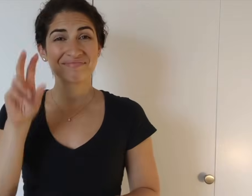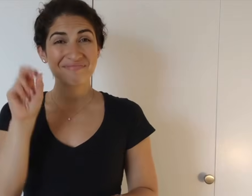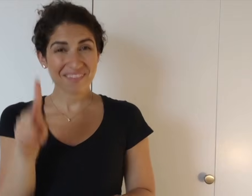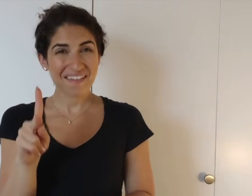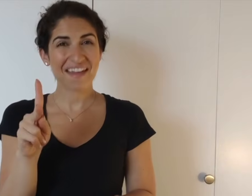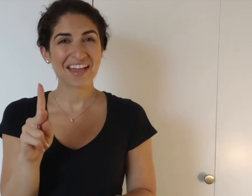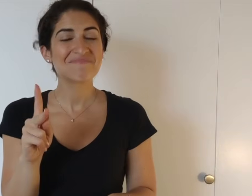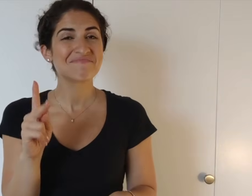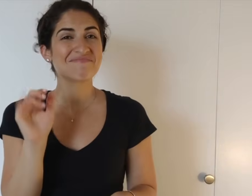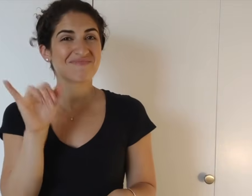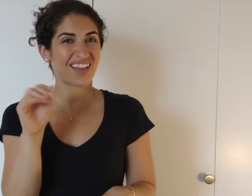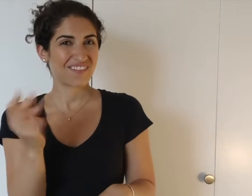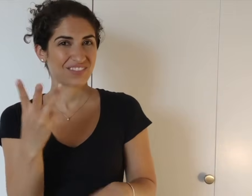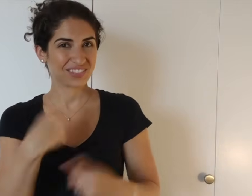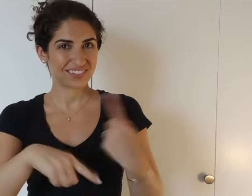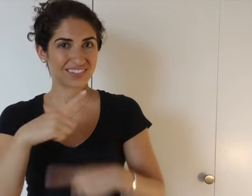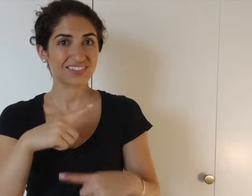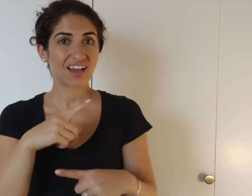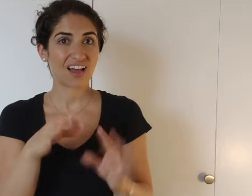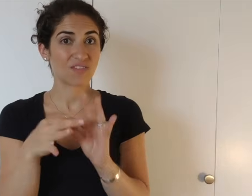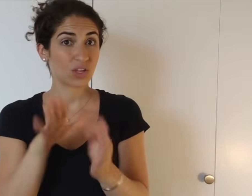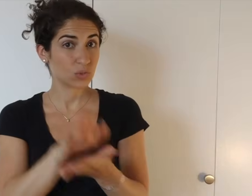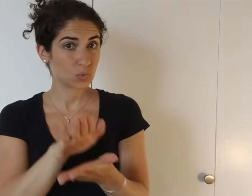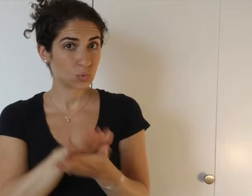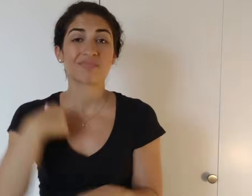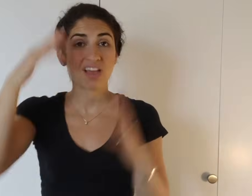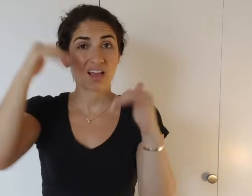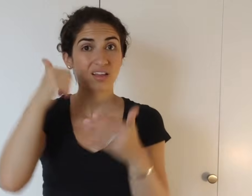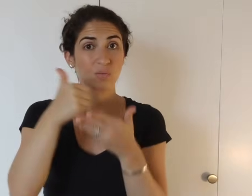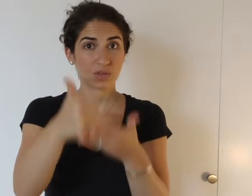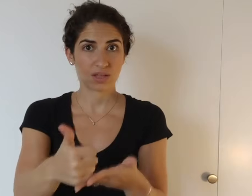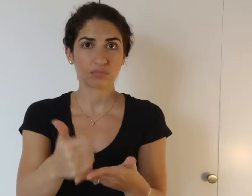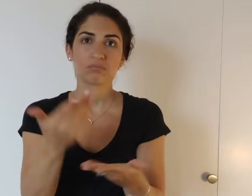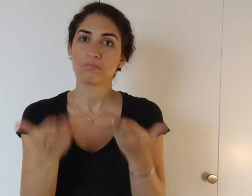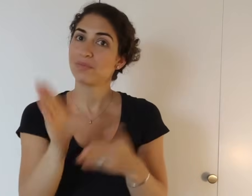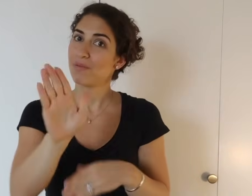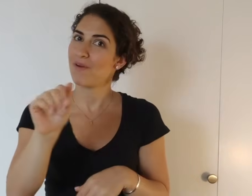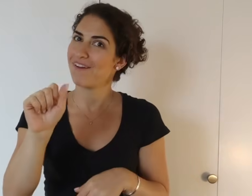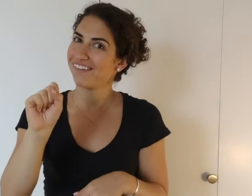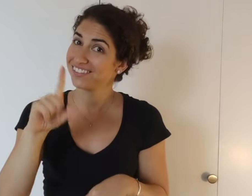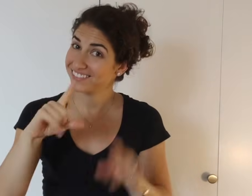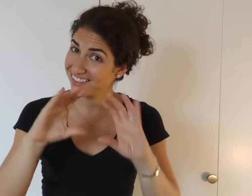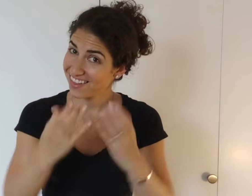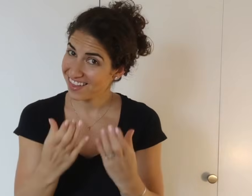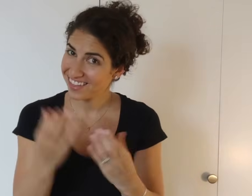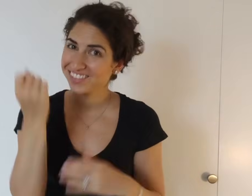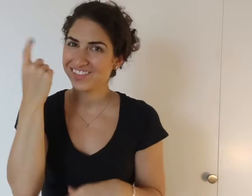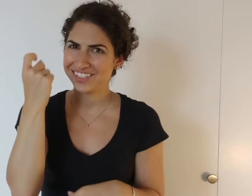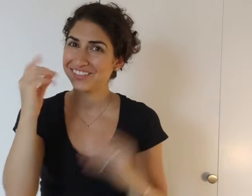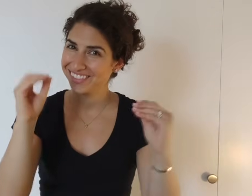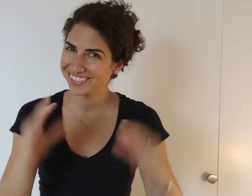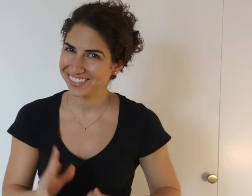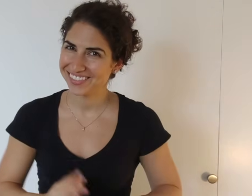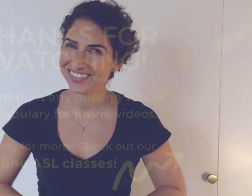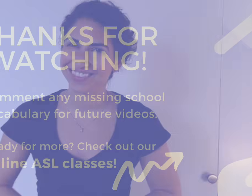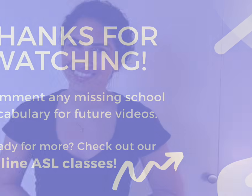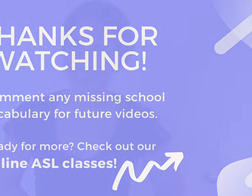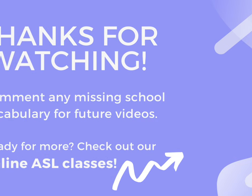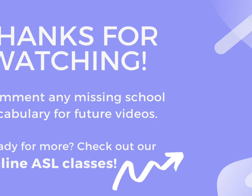Okay, that was a few signs related to school. I hope that it helps you, maybe with your ASL class, understanding the teacher.